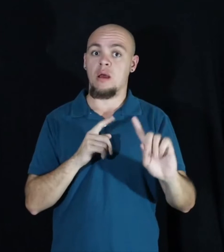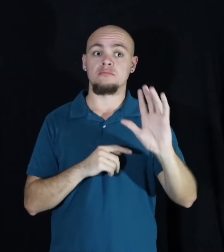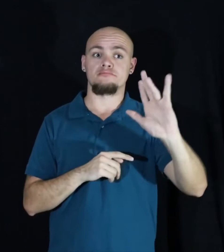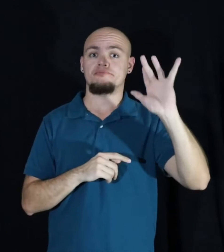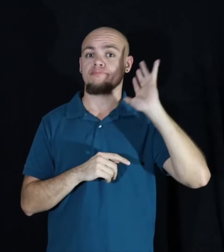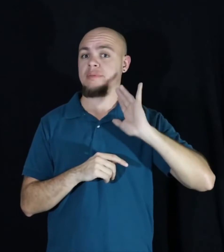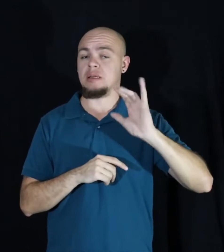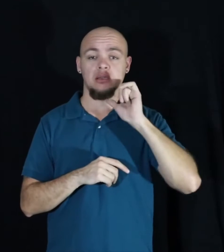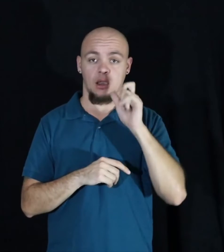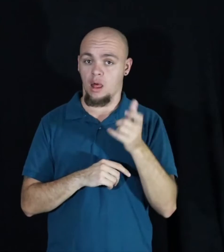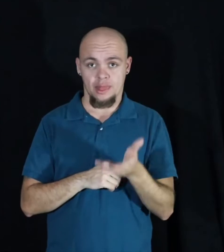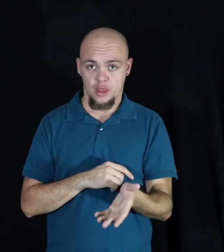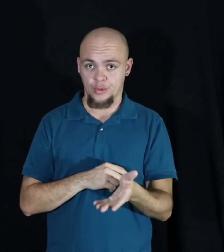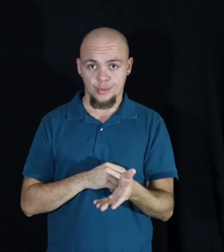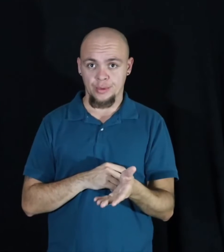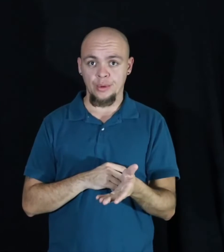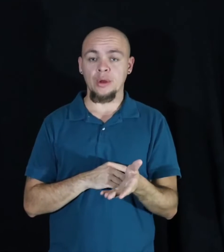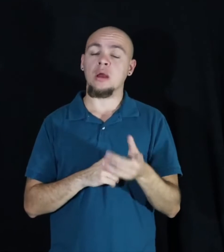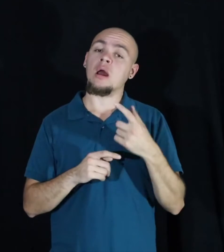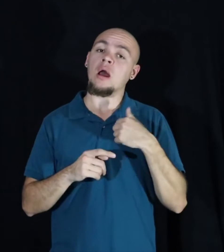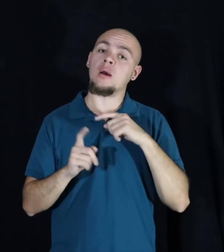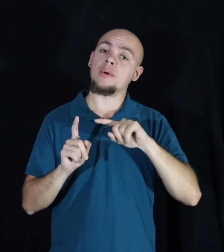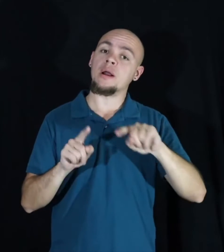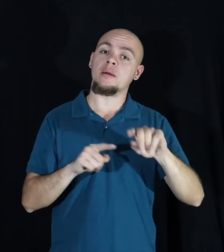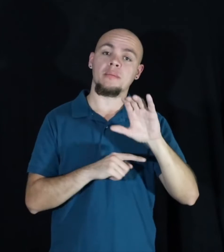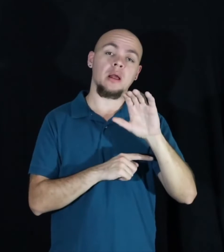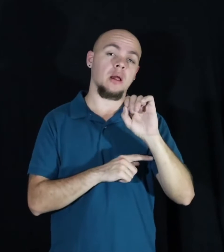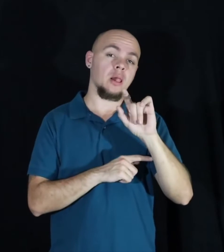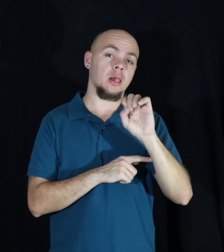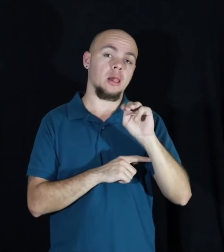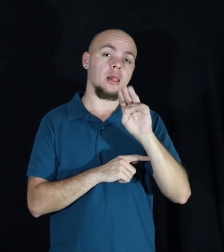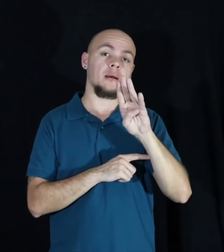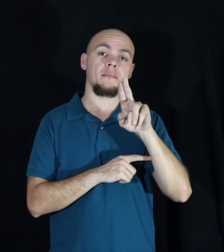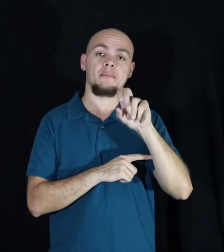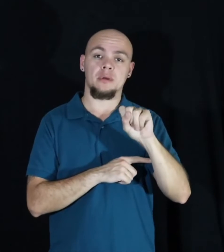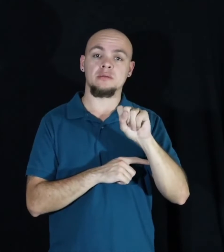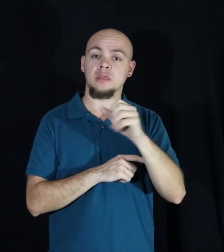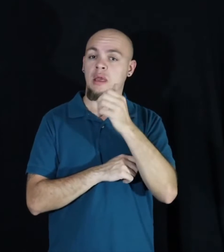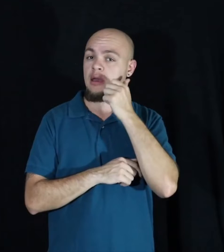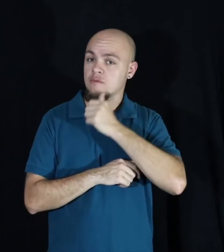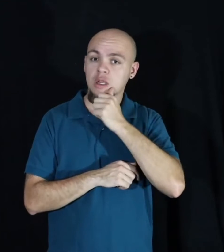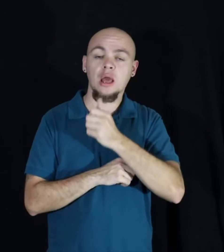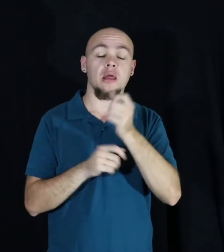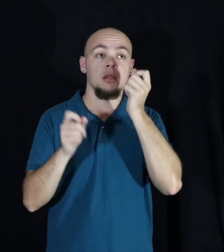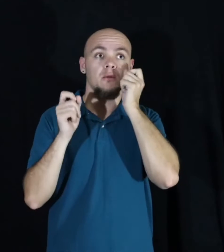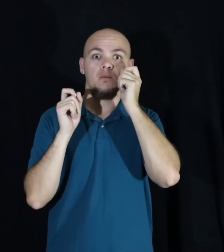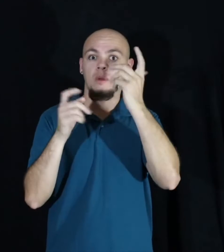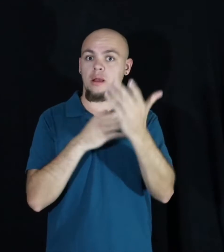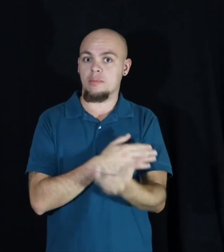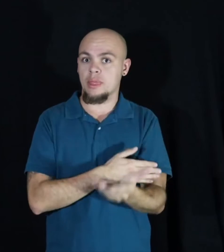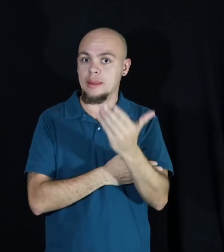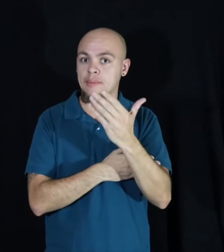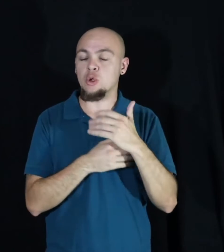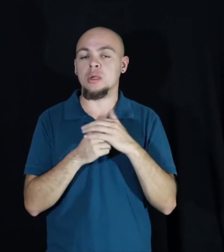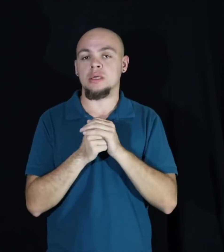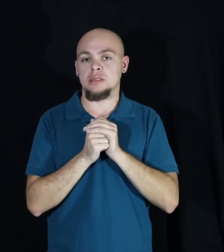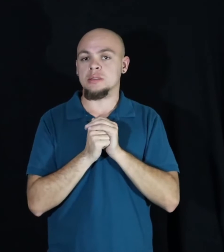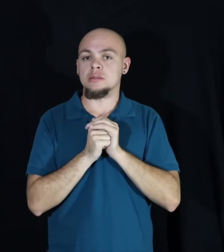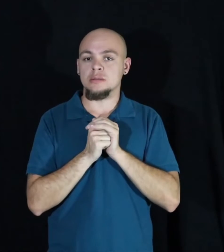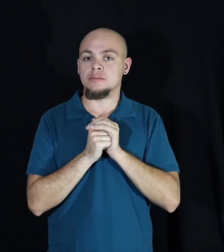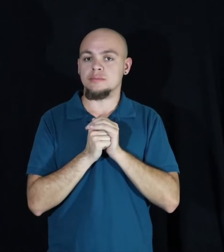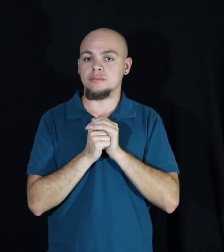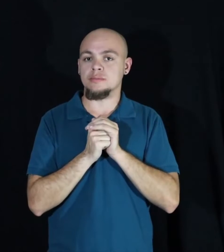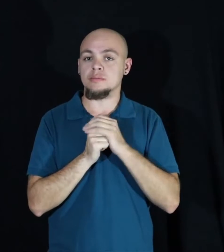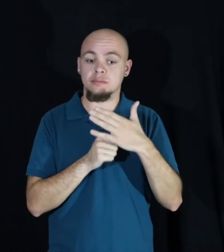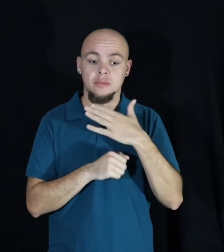it wasn't, and so I would come to Columbus every day, get up in the morning, either get